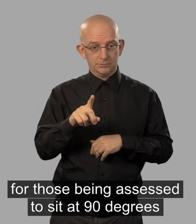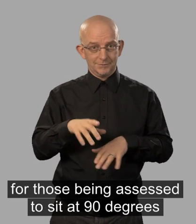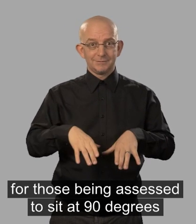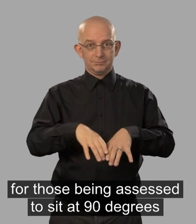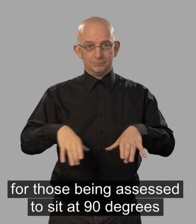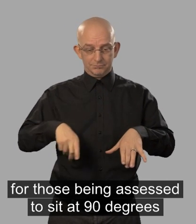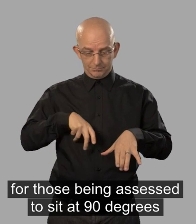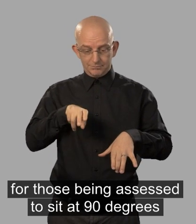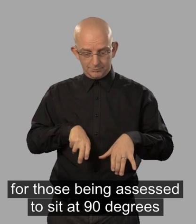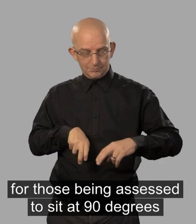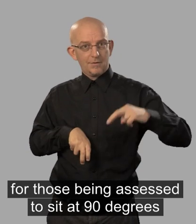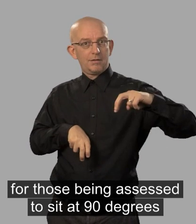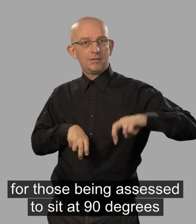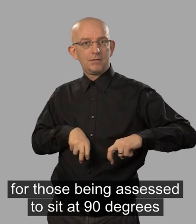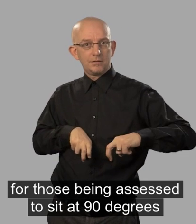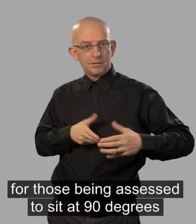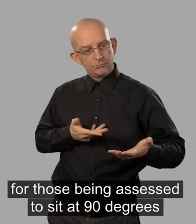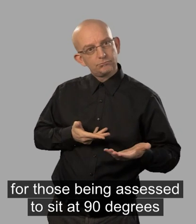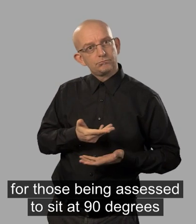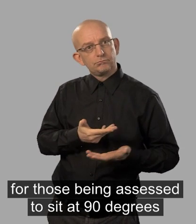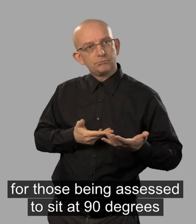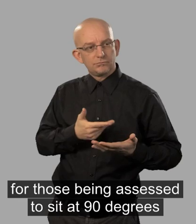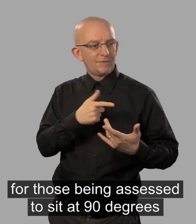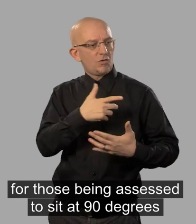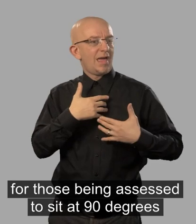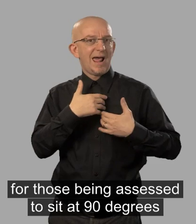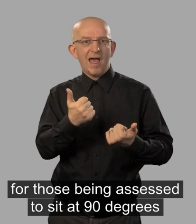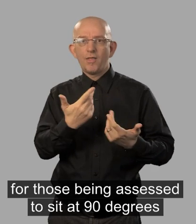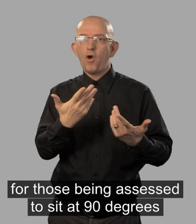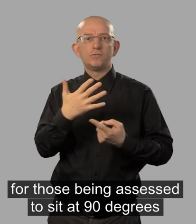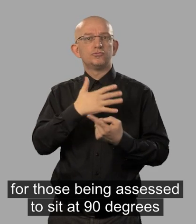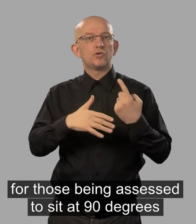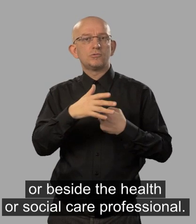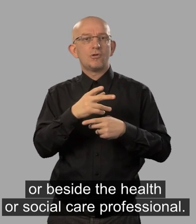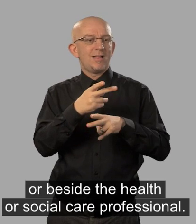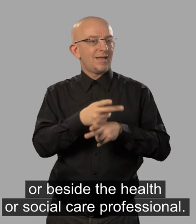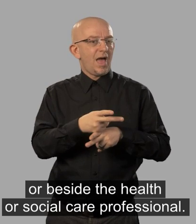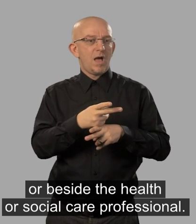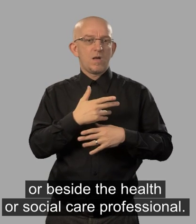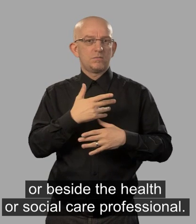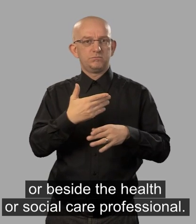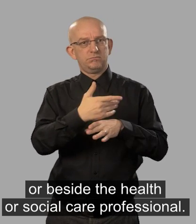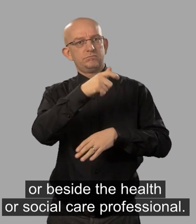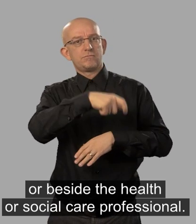for those being assessed to sit at 90 degrees or beside the health or social care professional.